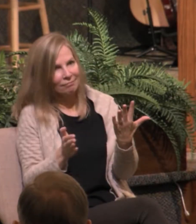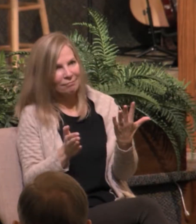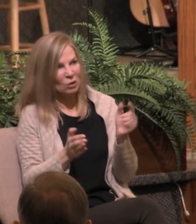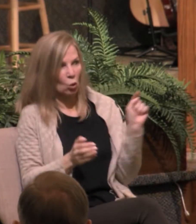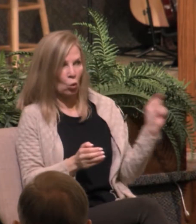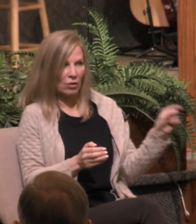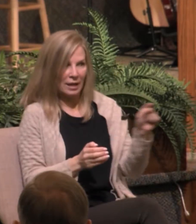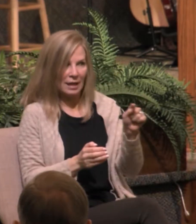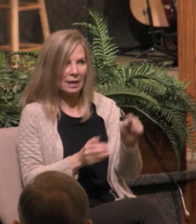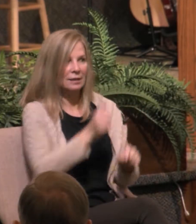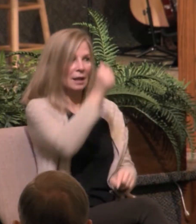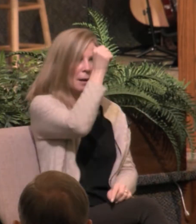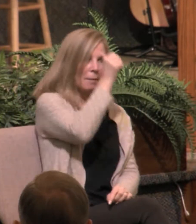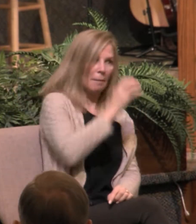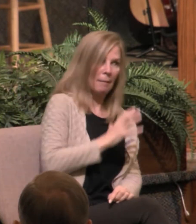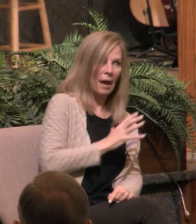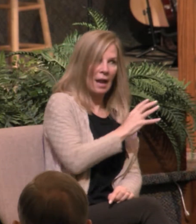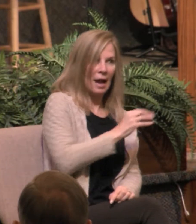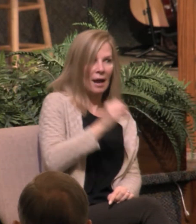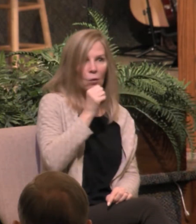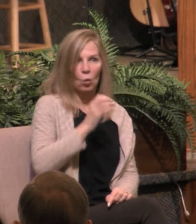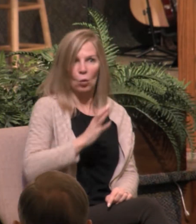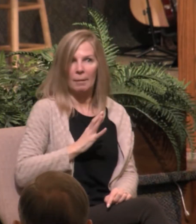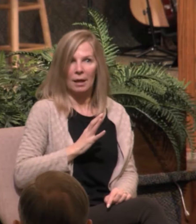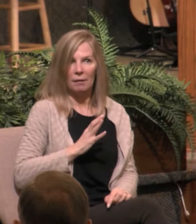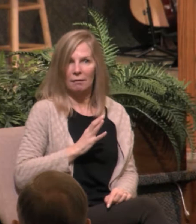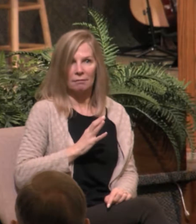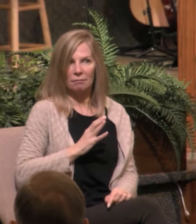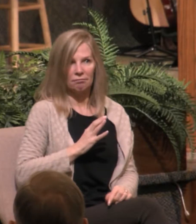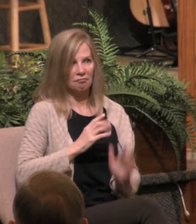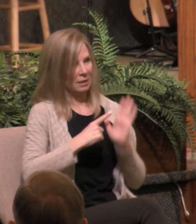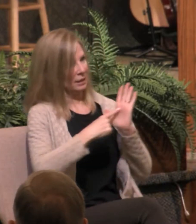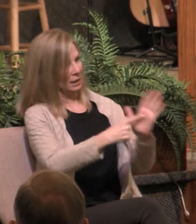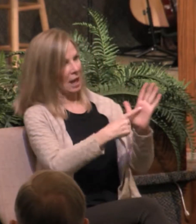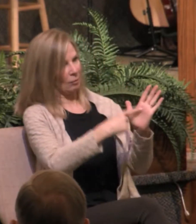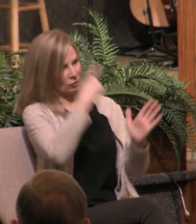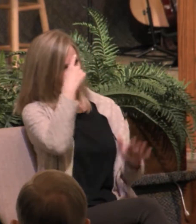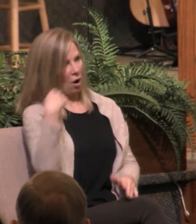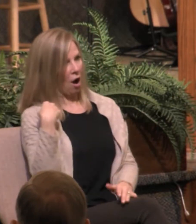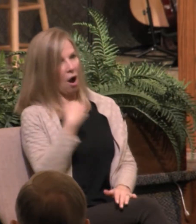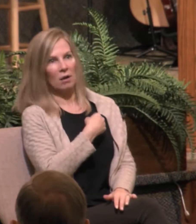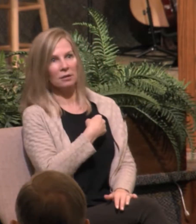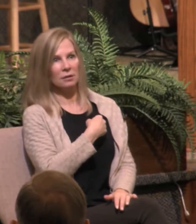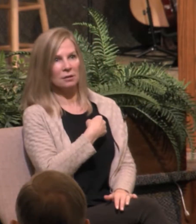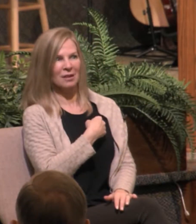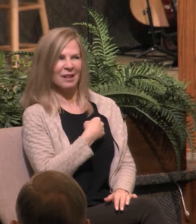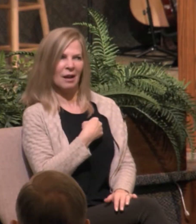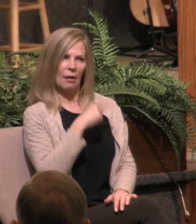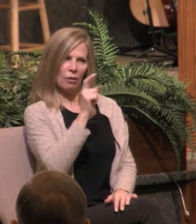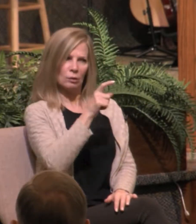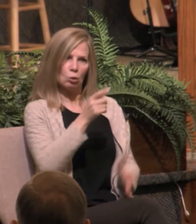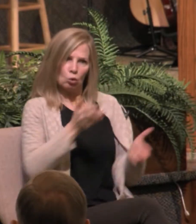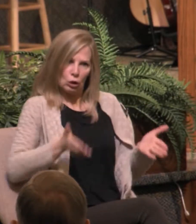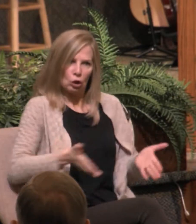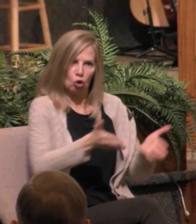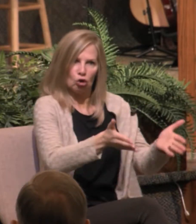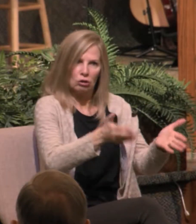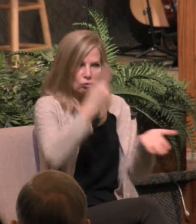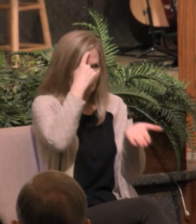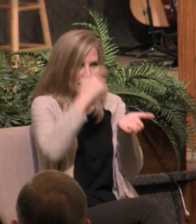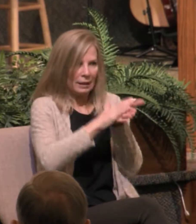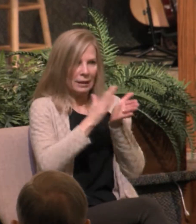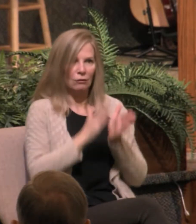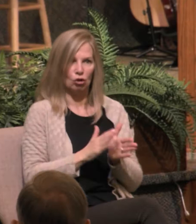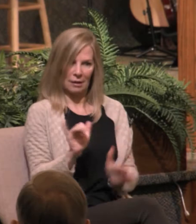These men and women that are held up as examples are supposed to encourage believers like